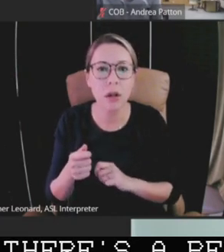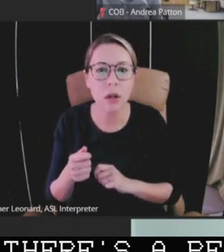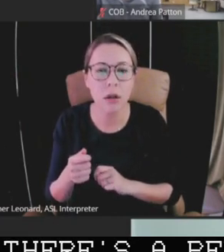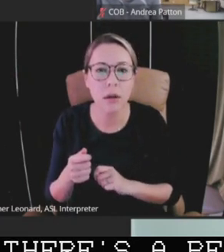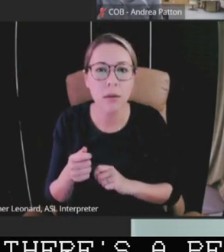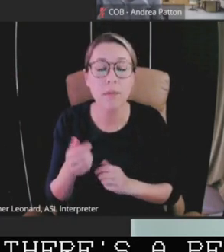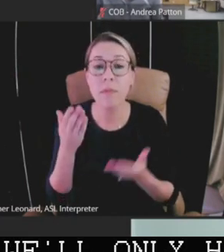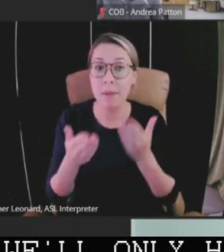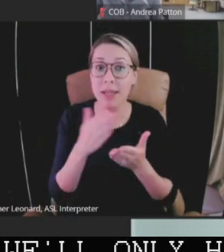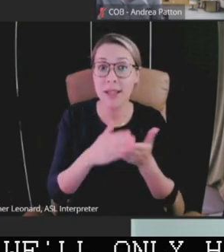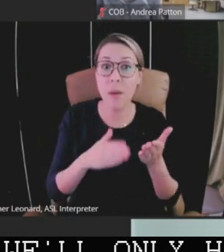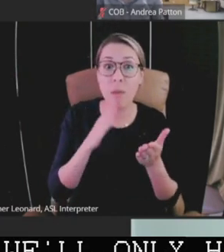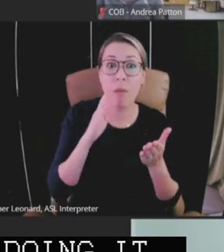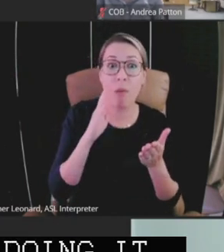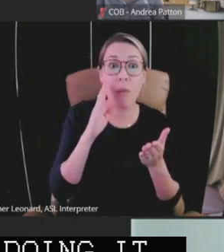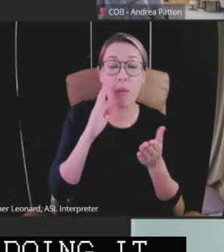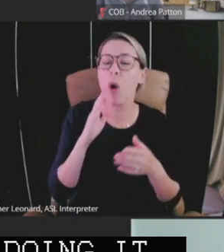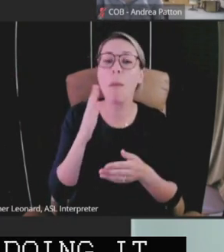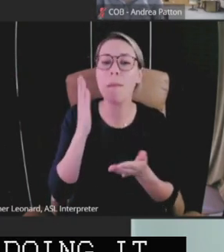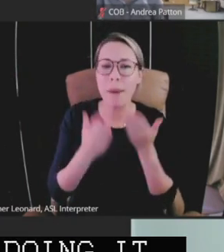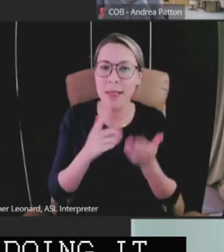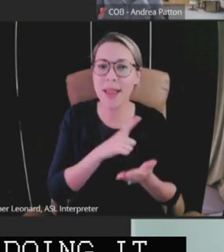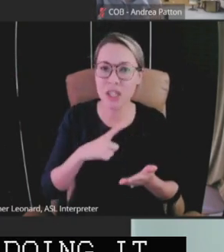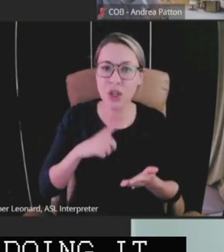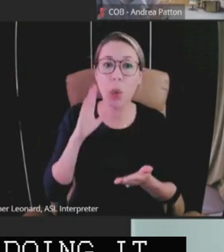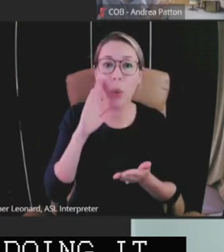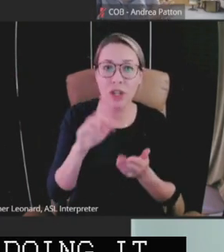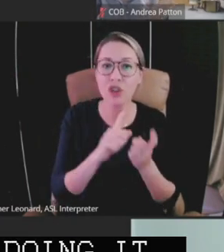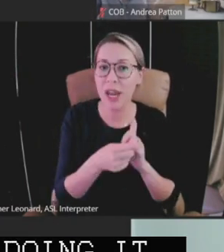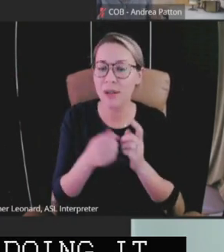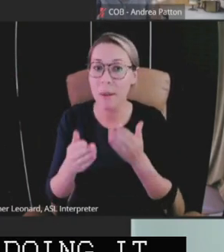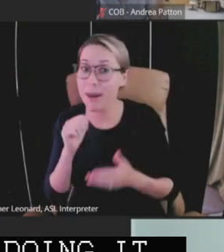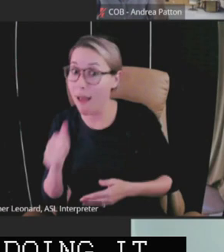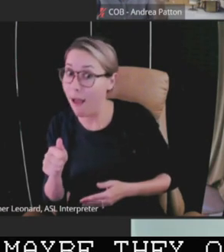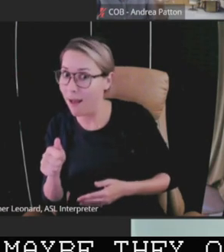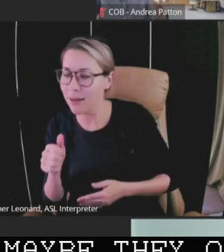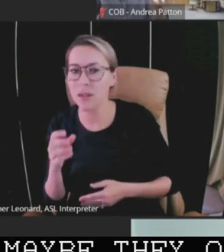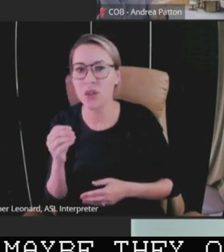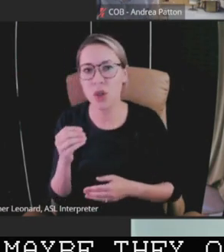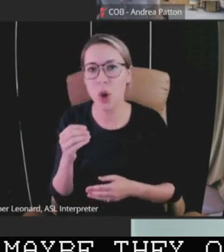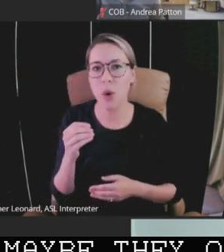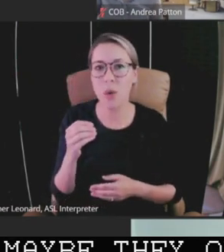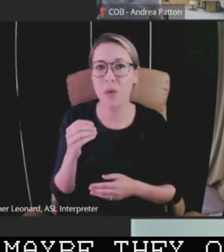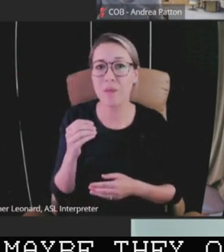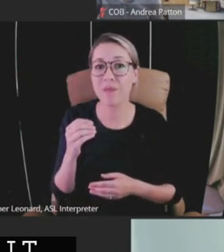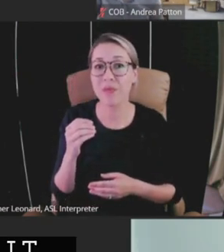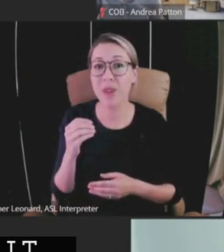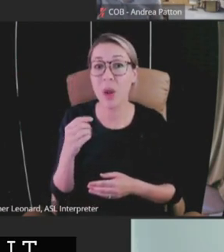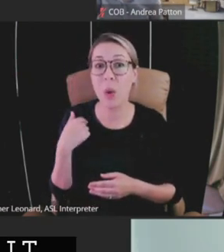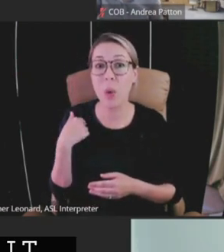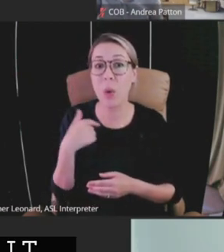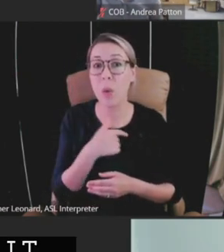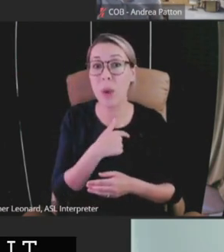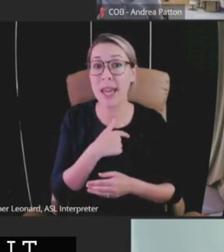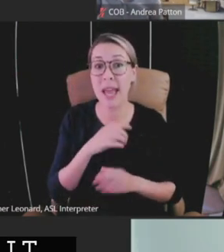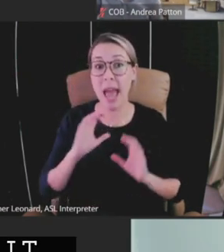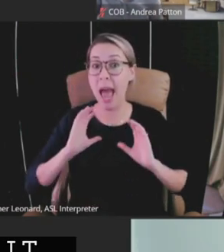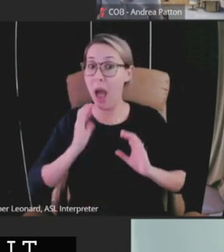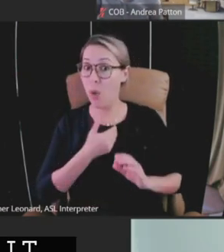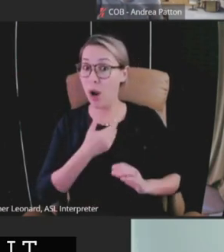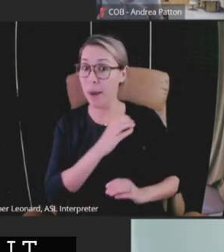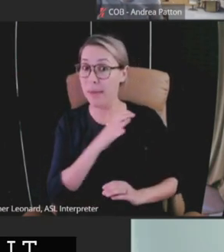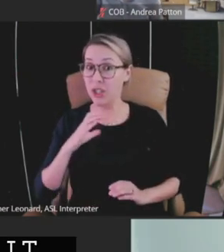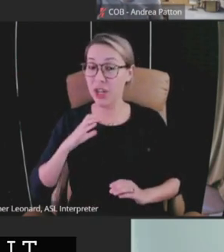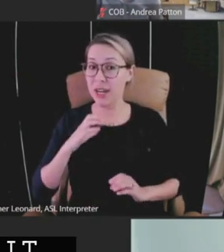they won't choose to do it. So we're theoretically set as a commission, as a disability